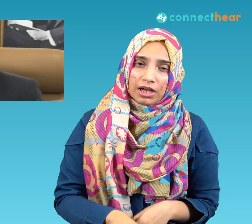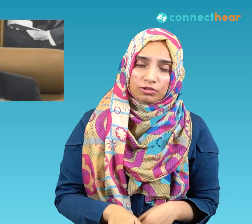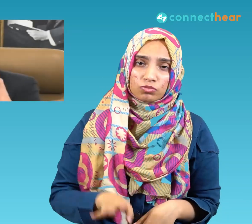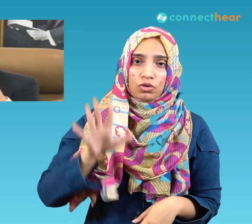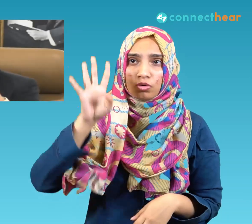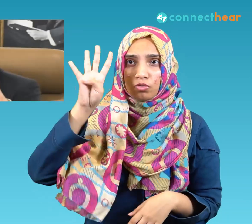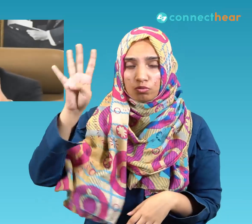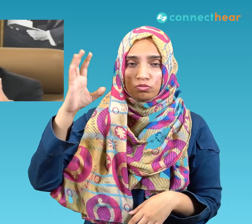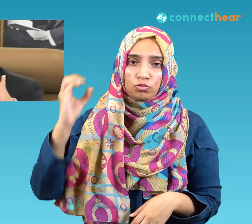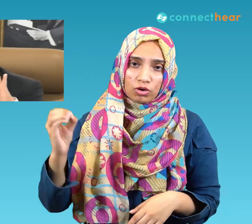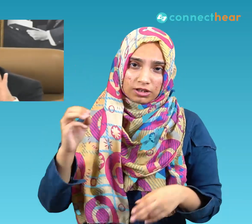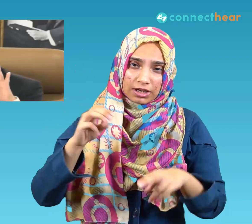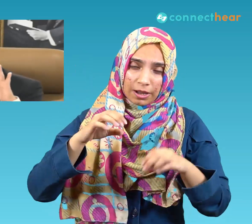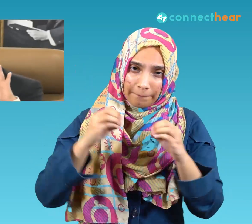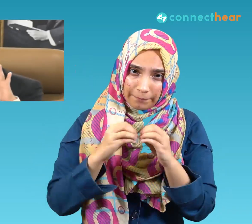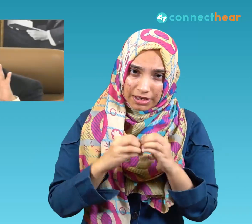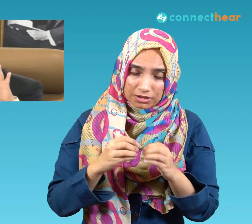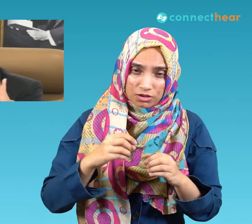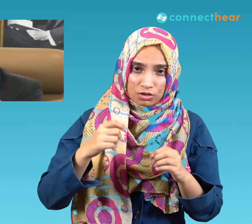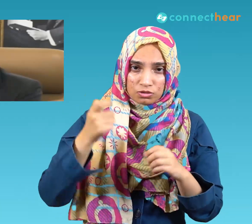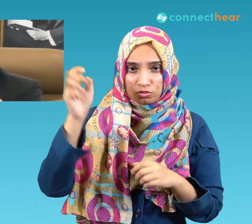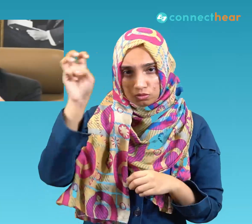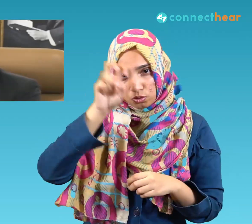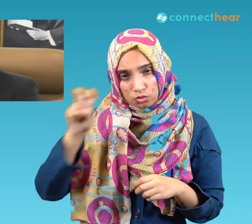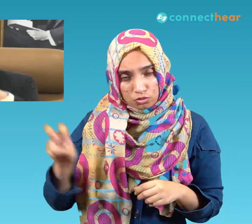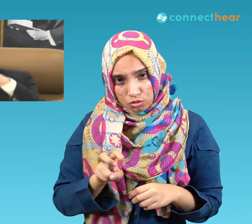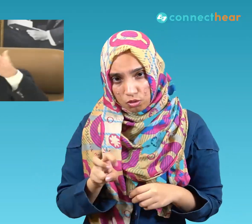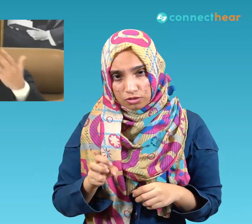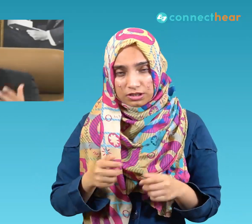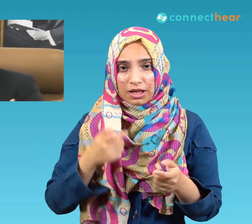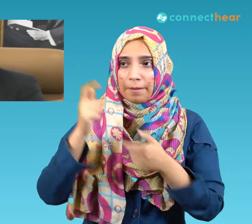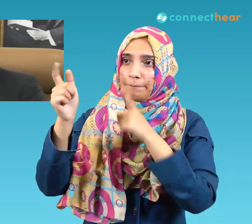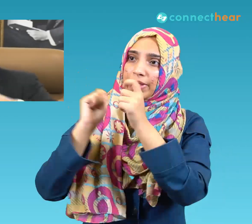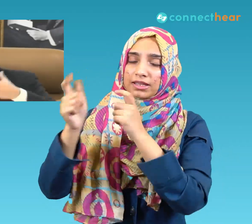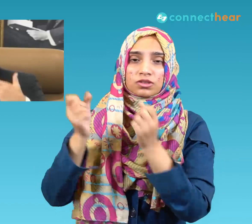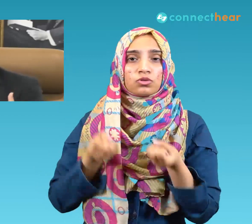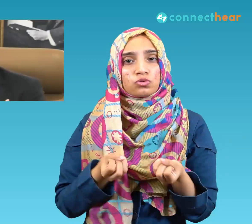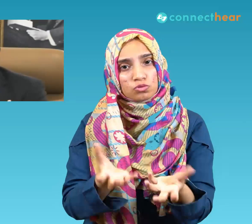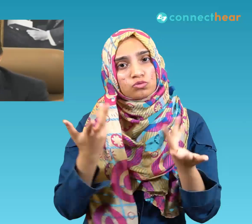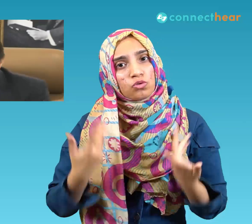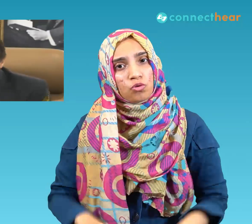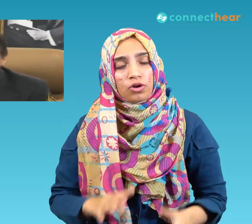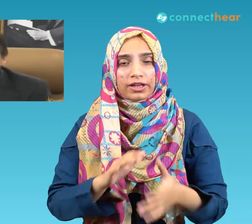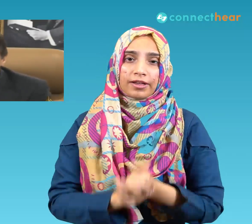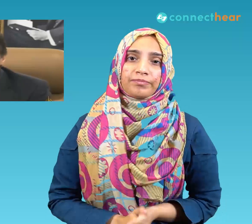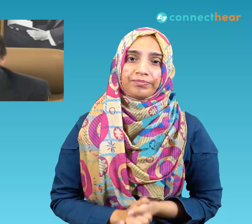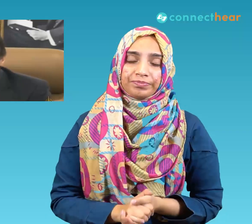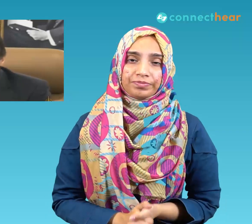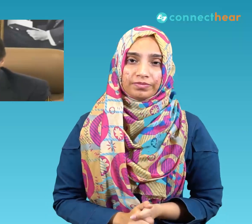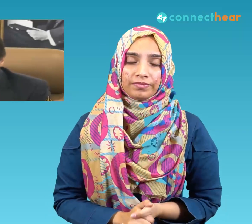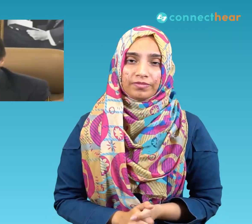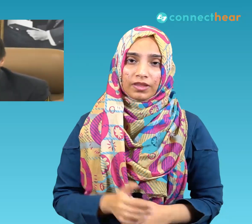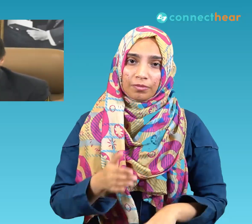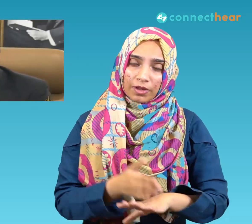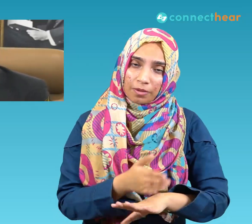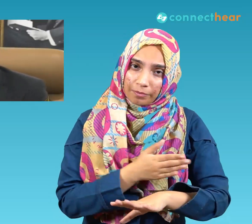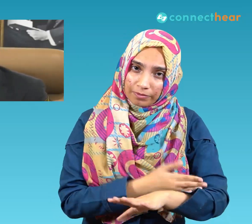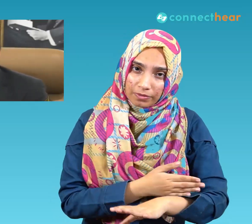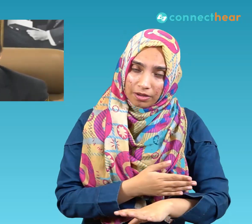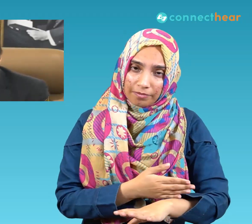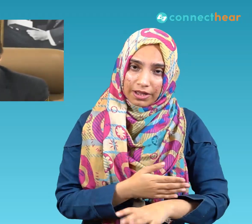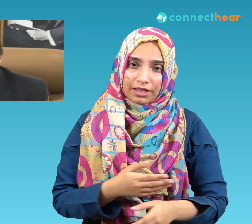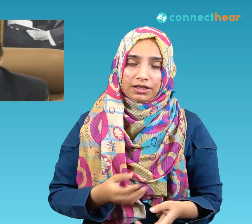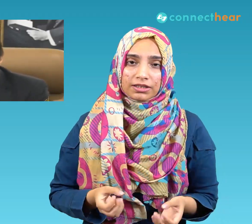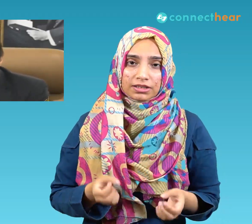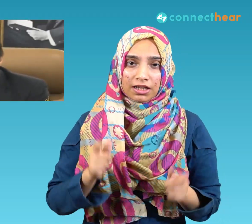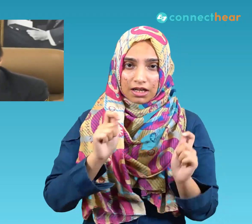exports. So our exports started improving. We also gave incentives to the export industry, to